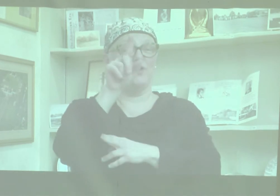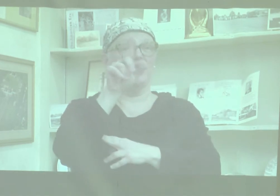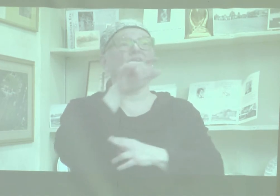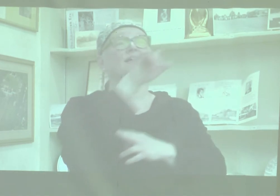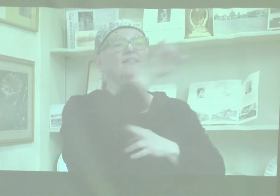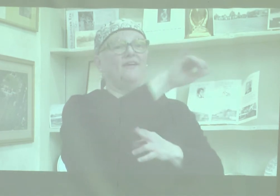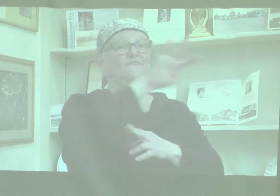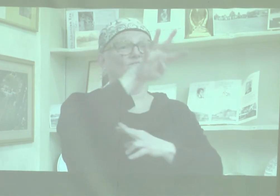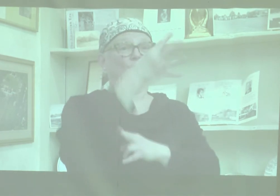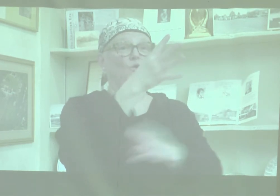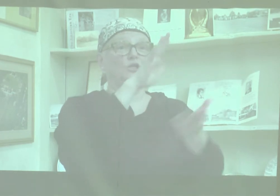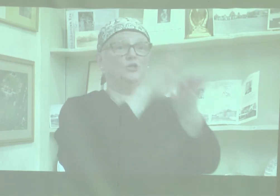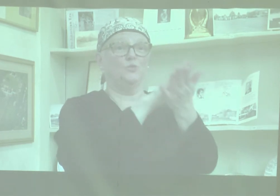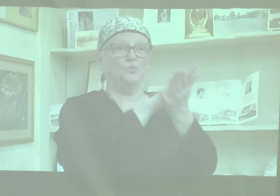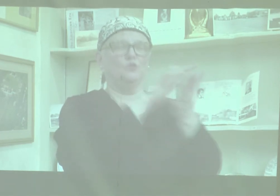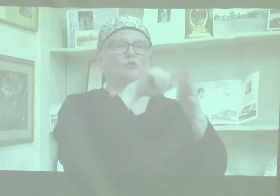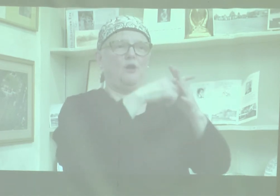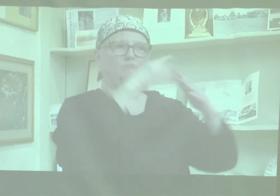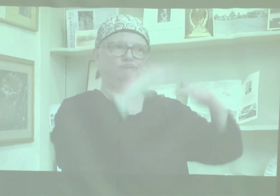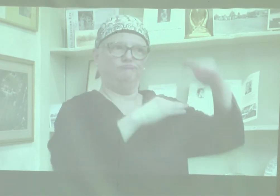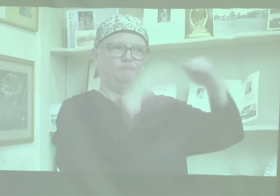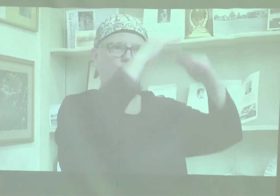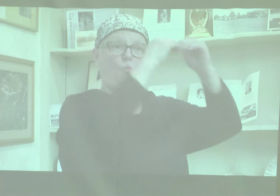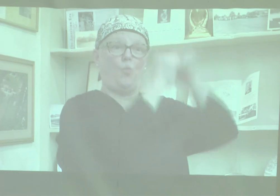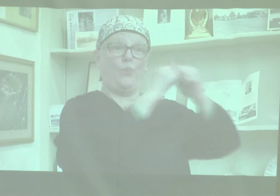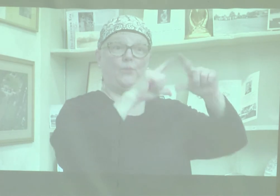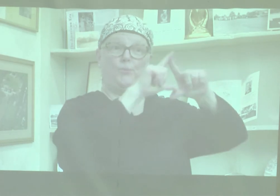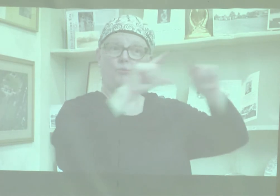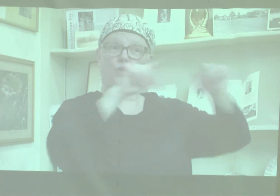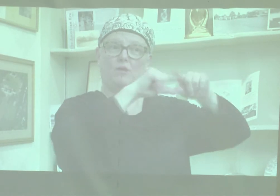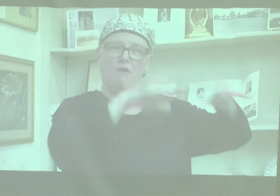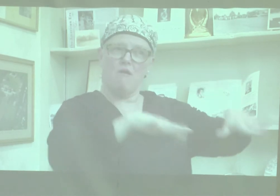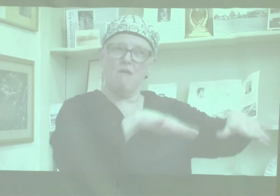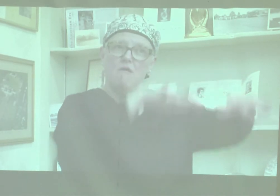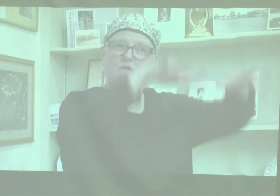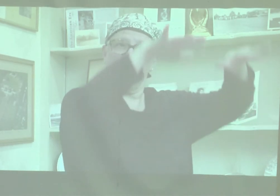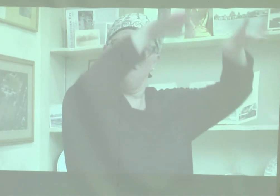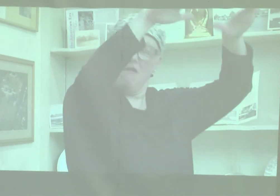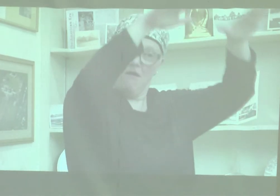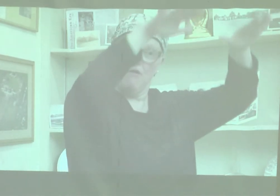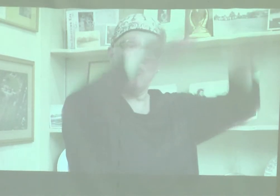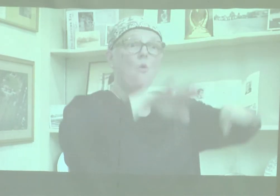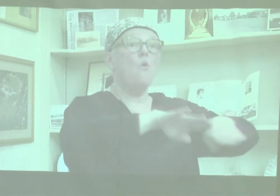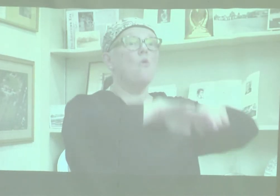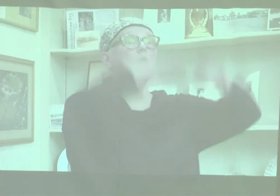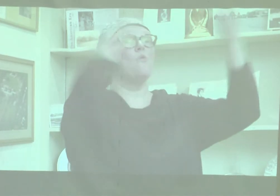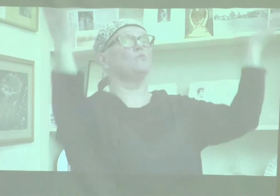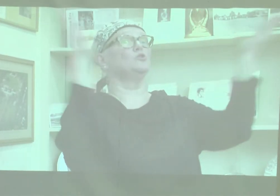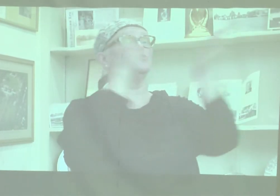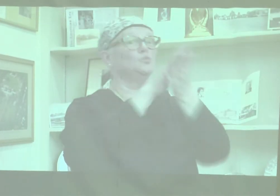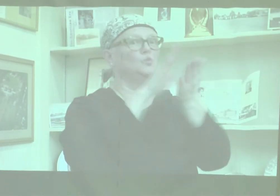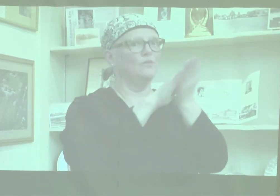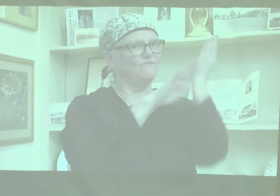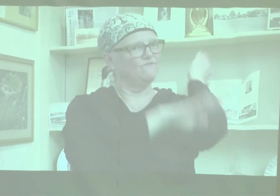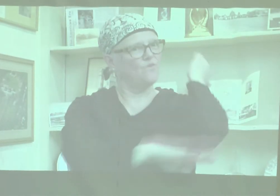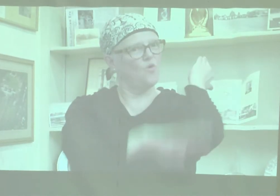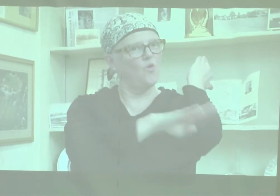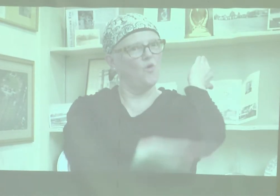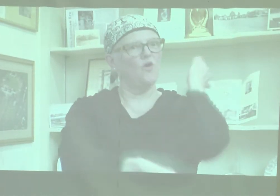So 1820 to 1920. In 1920, they started to build the school. They opened it in